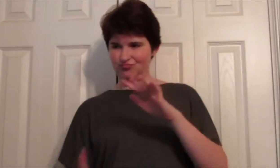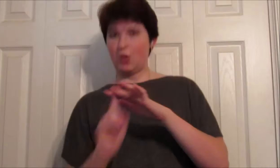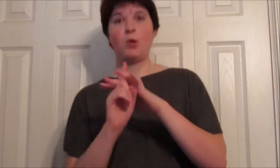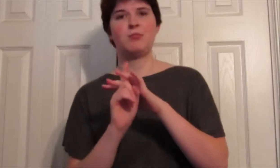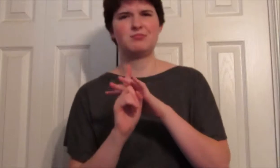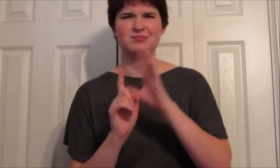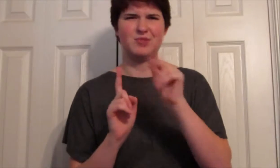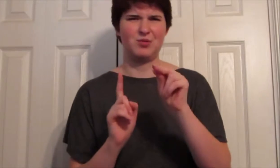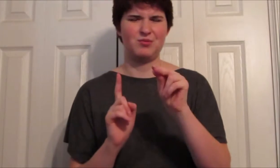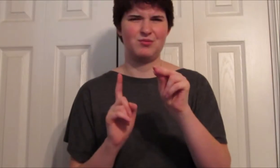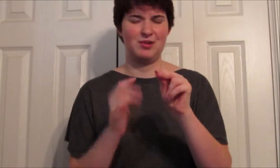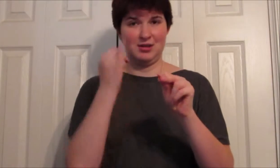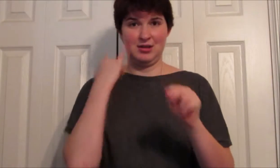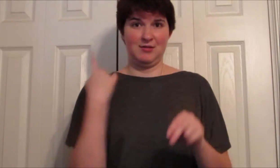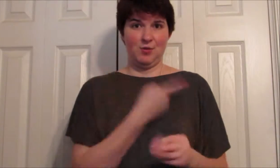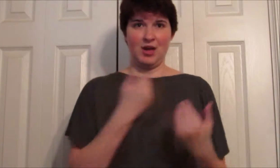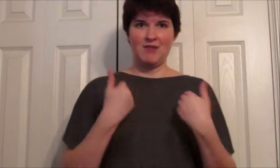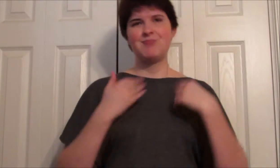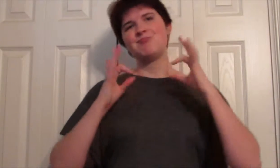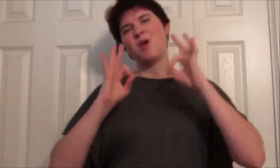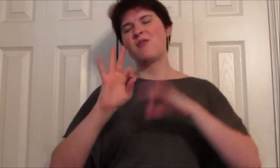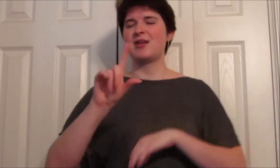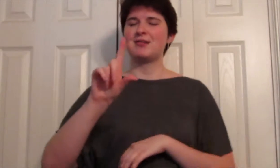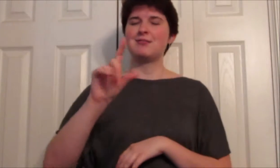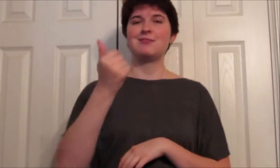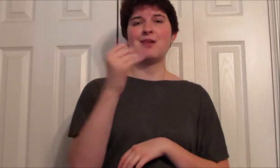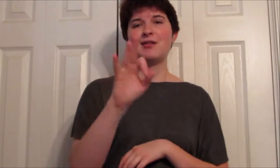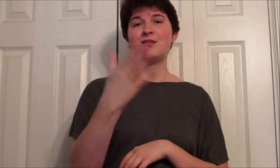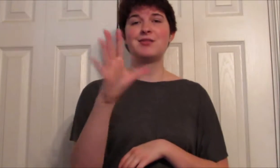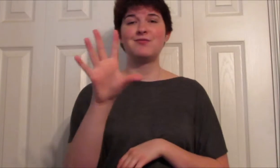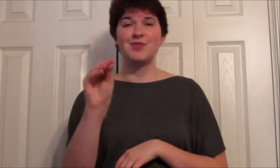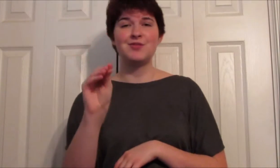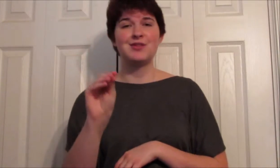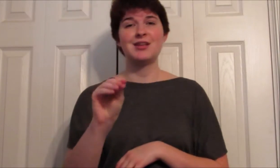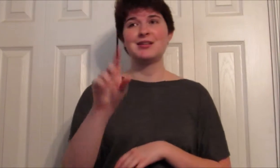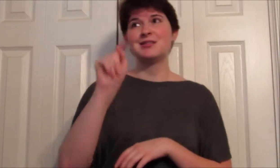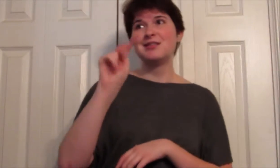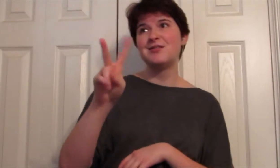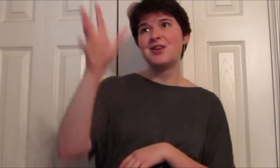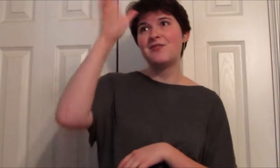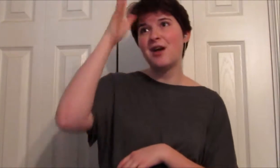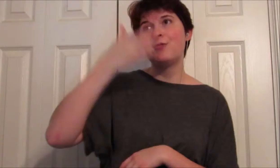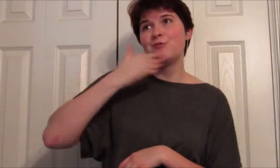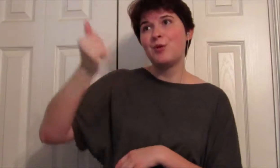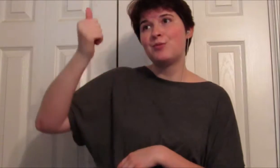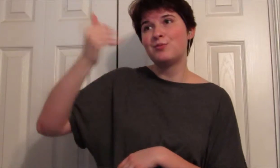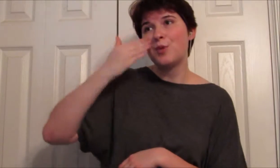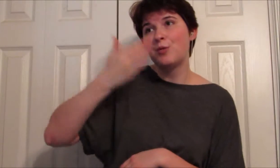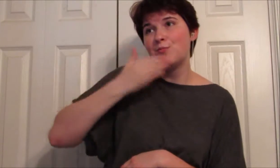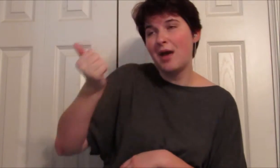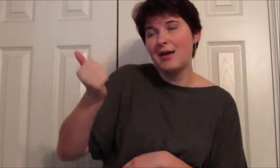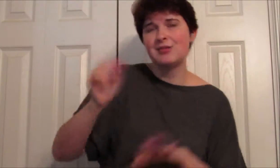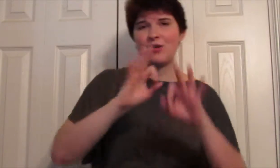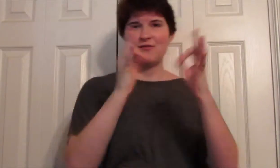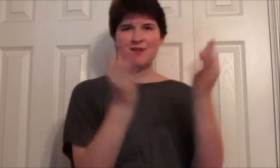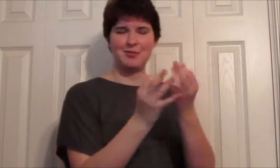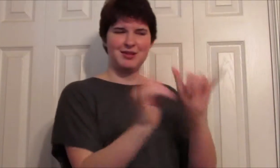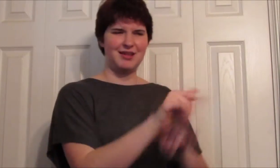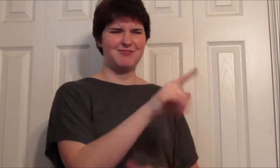up. And whether we have the perfect 1950s TV father knows best family or our house is more like the Family